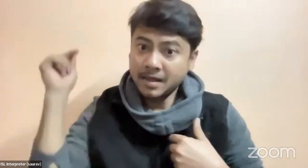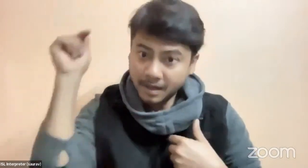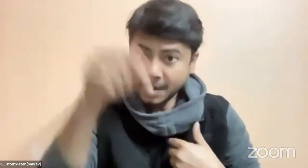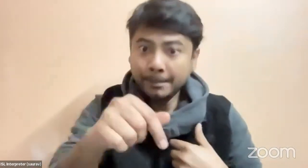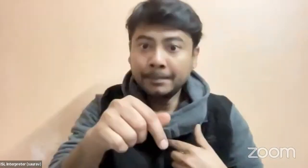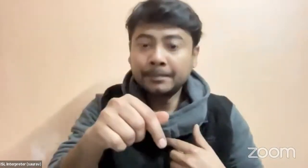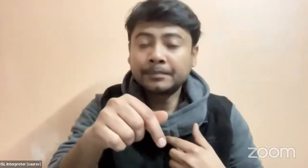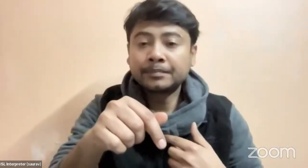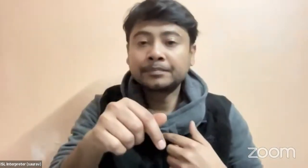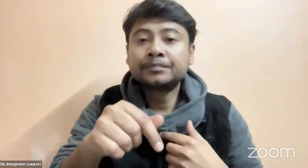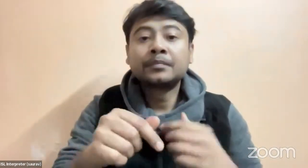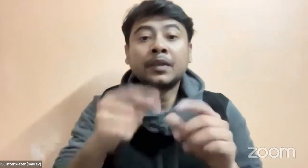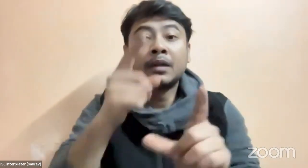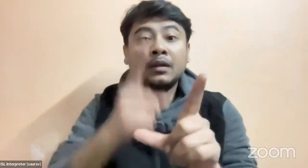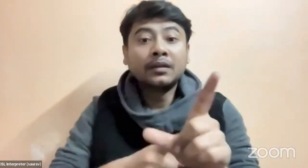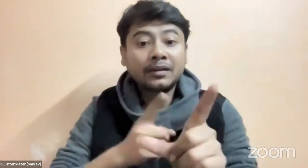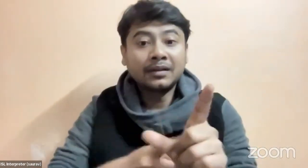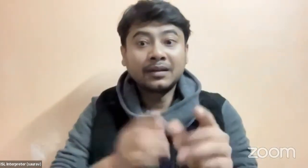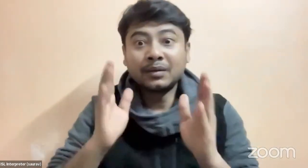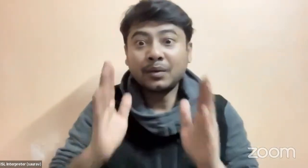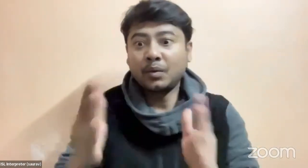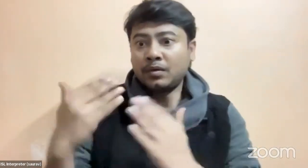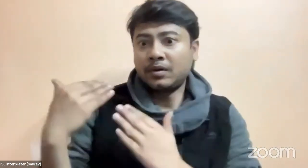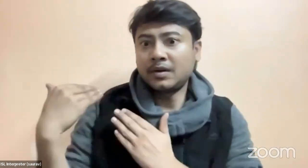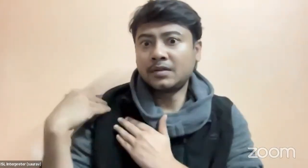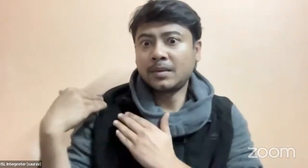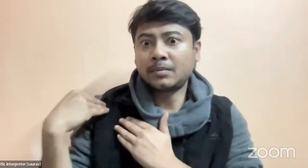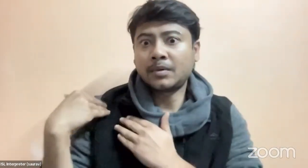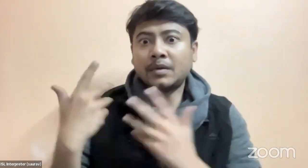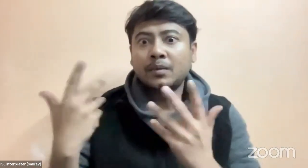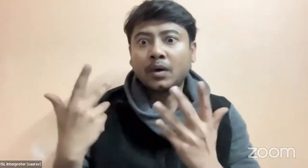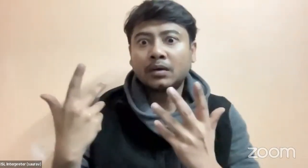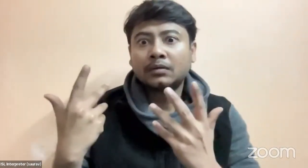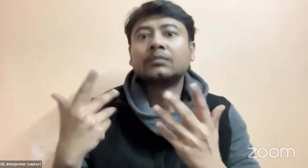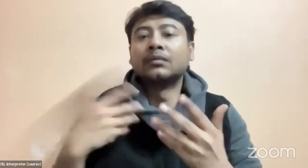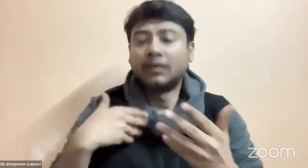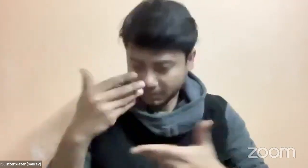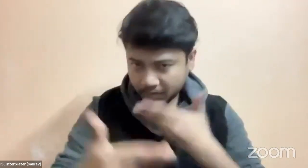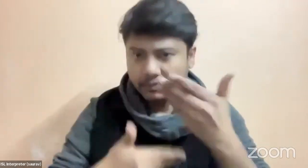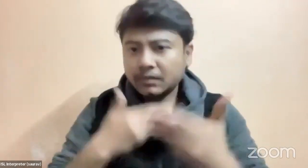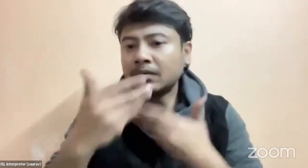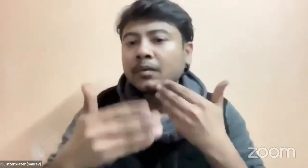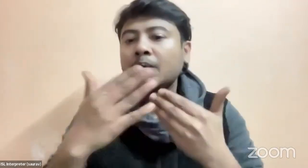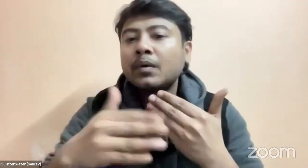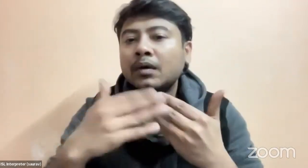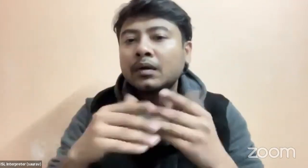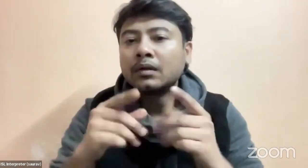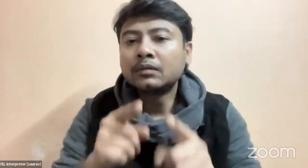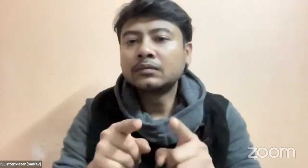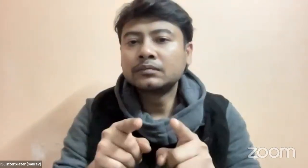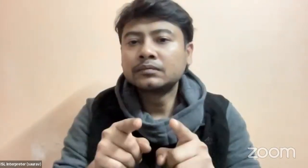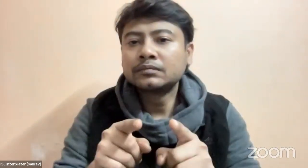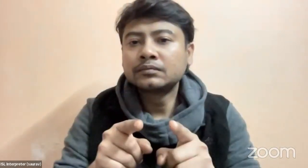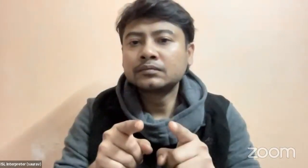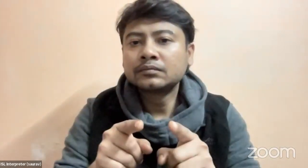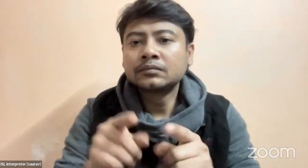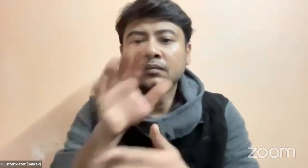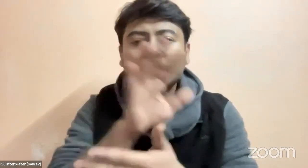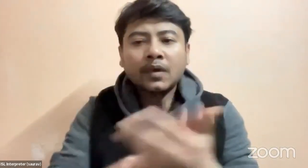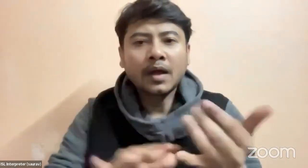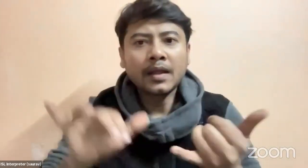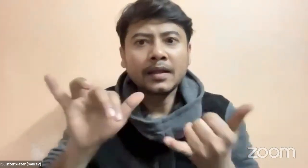Dharma, the Dharma for this Kali Yuga. And I will teach everyone Hare Krishna